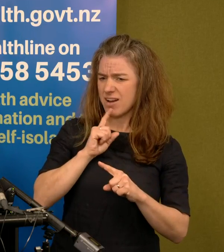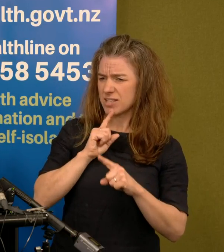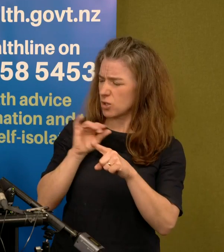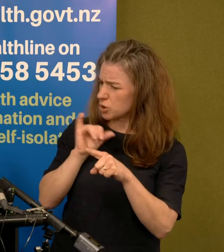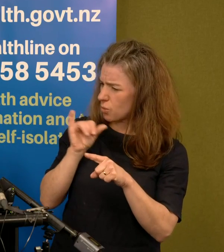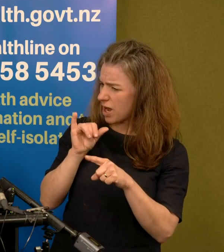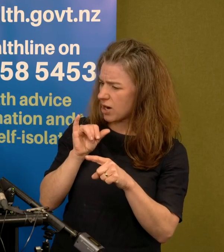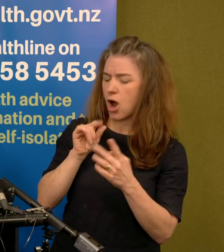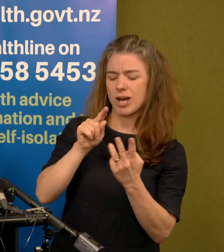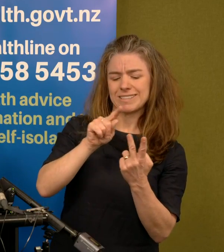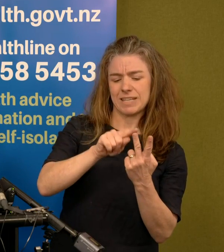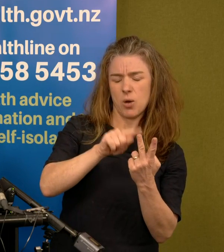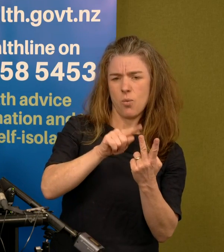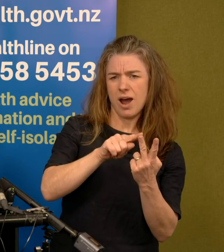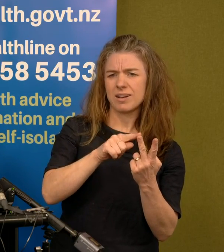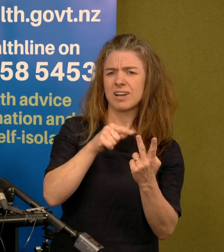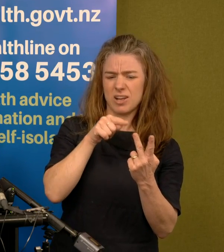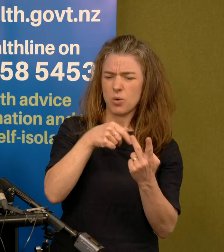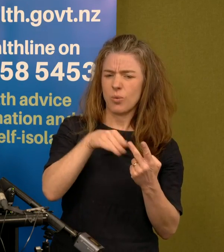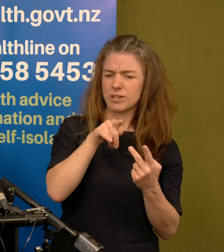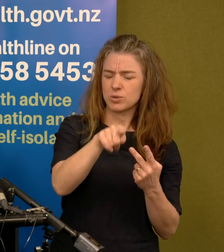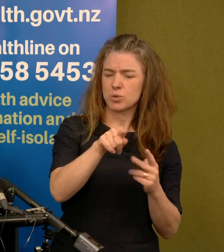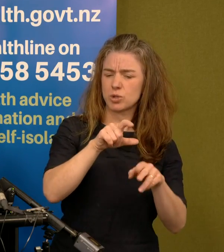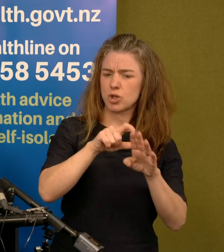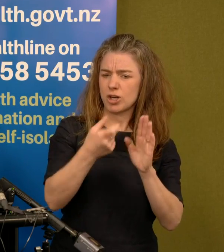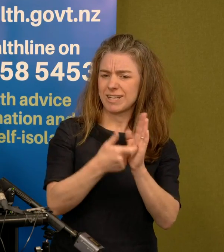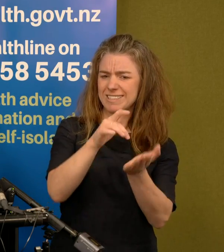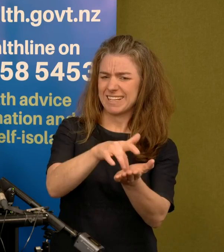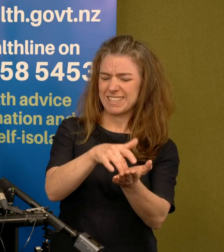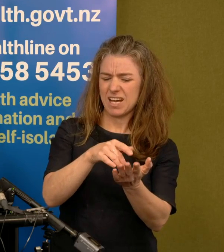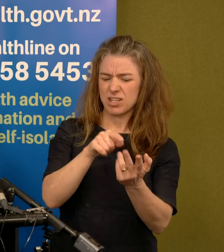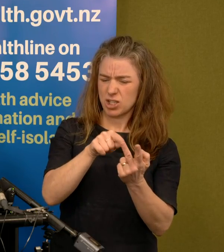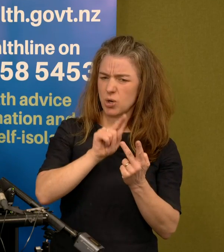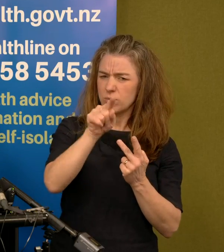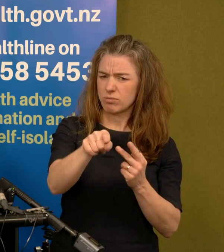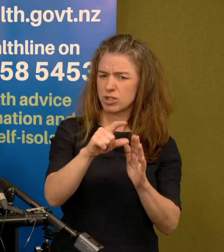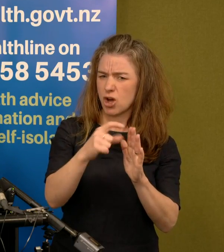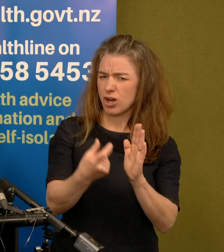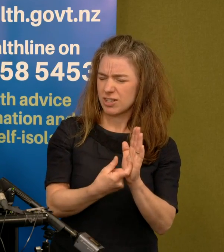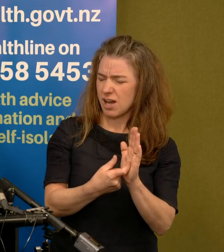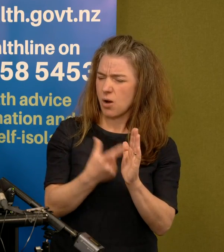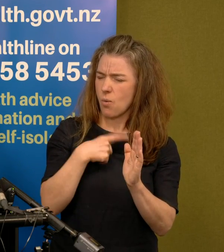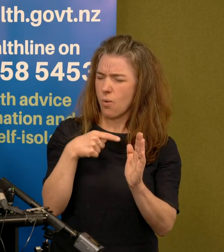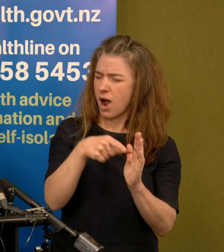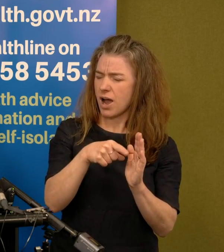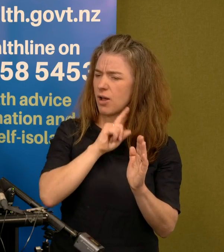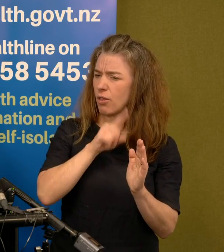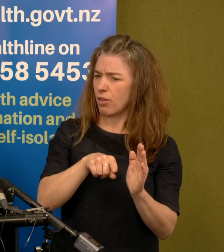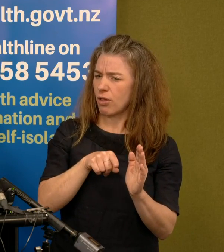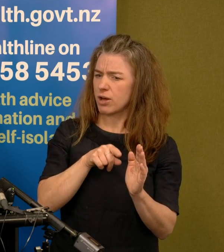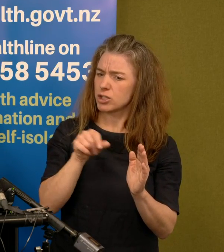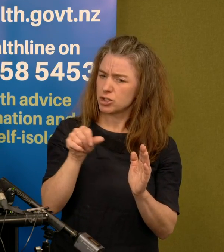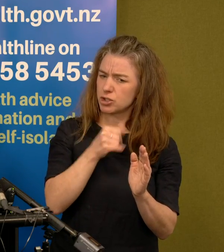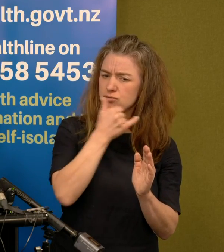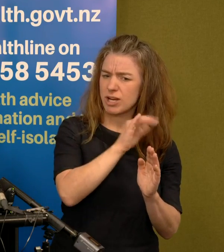Patient number 2, who were told not to go to GP clinics. So patient number 2, I just want to clarify, had rung Healthline, and also the